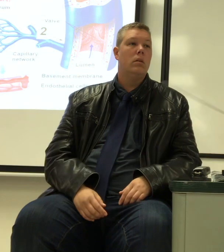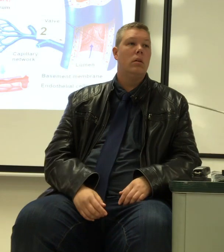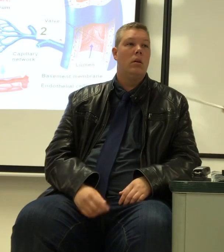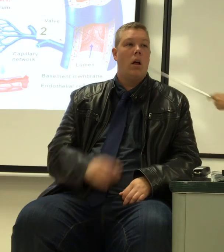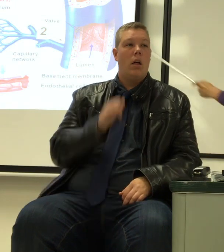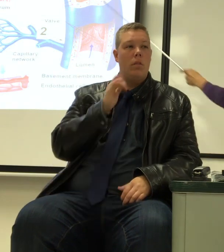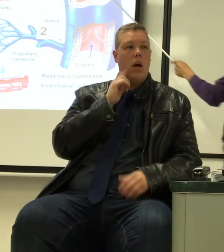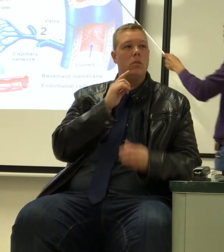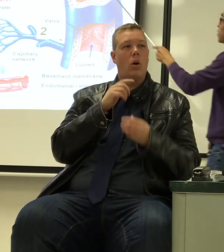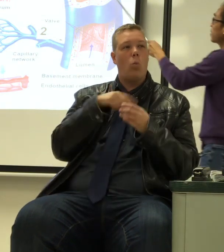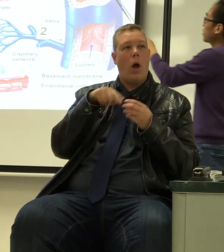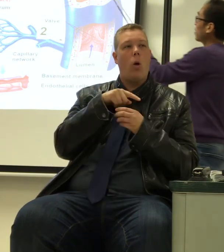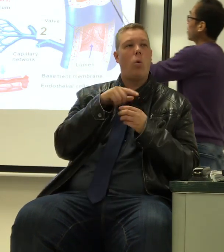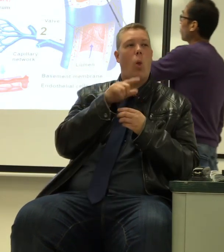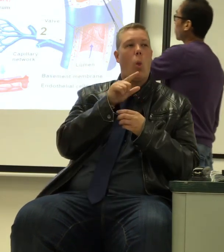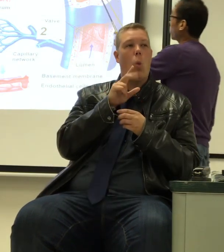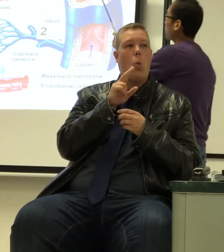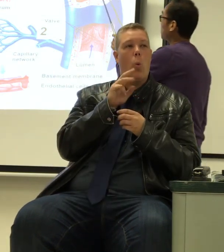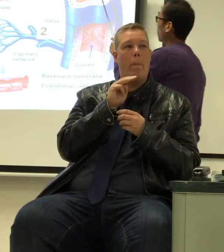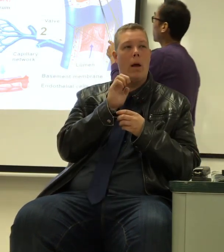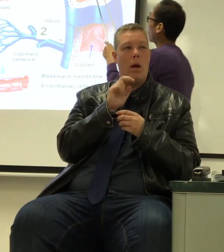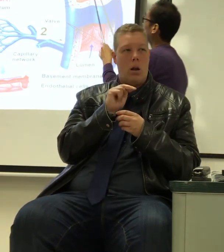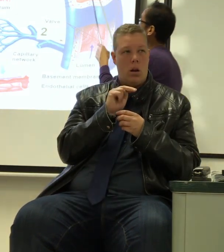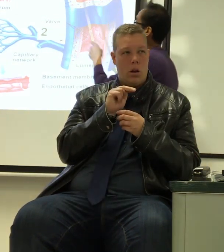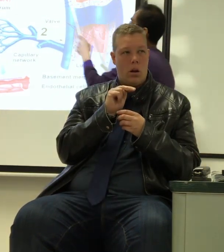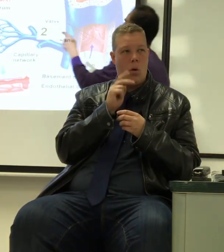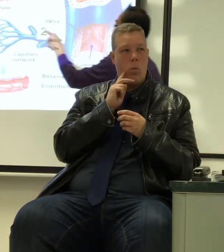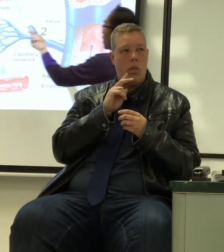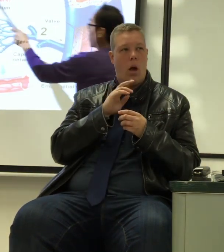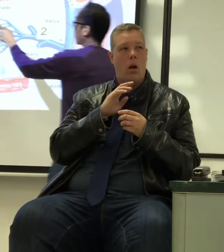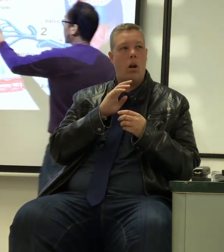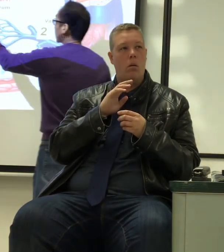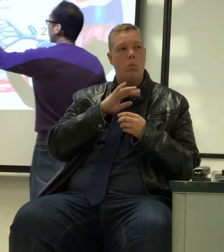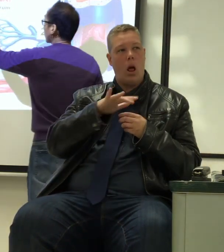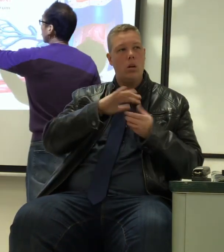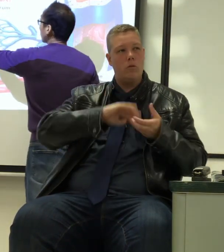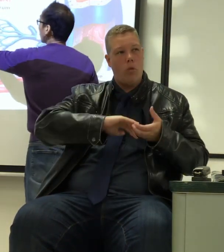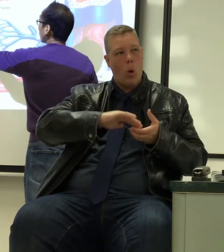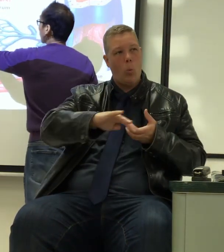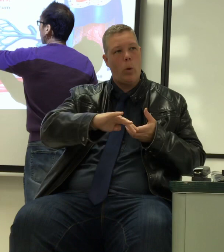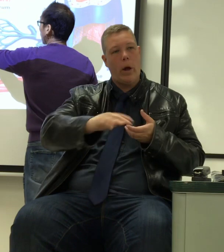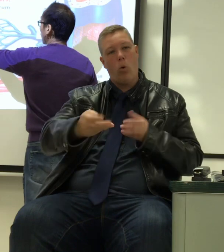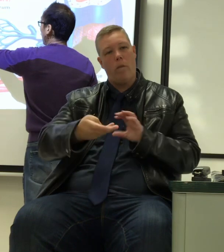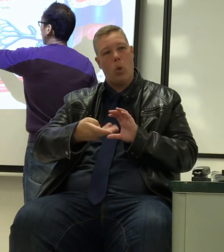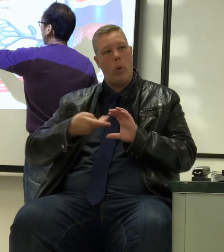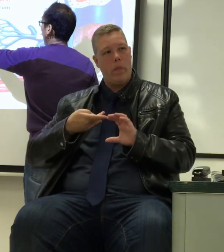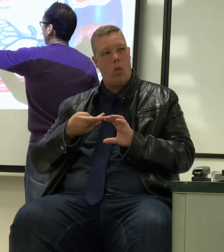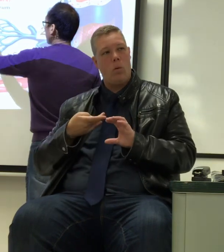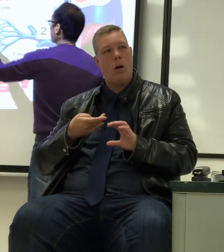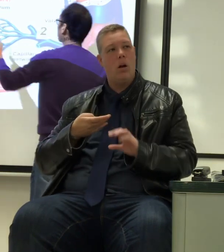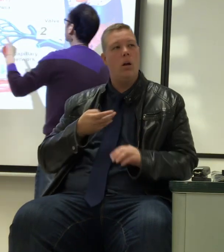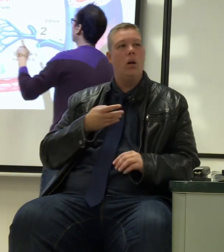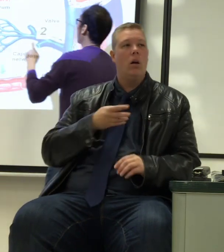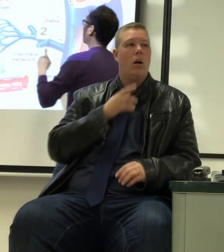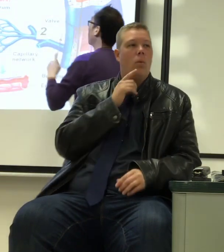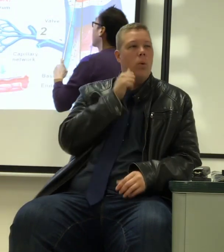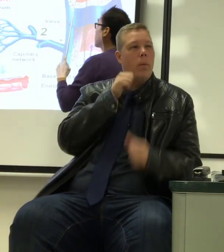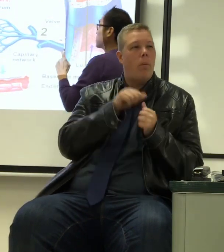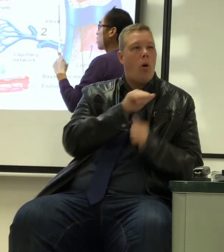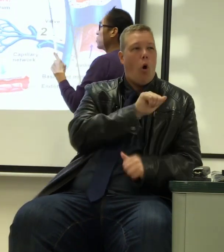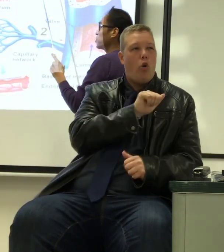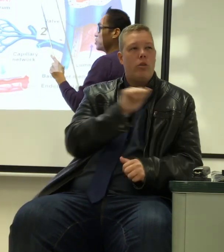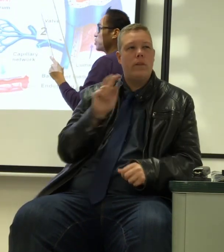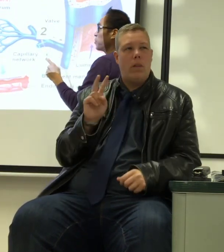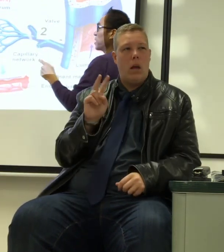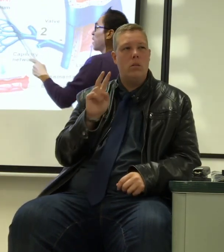that surrounds the lumen, whether blood is flowing one way or the other. I kind of like that. Remember, arteries and